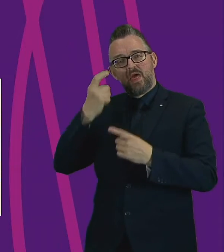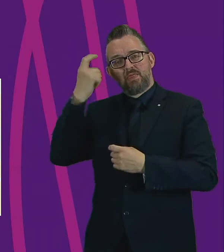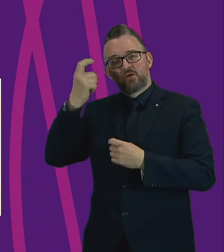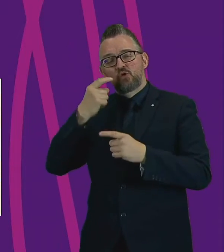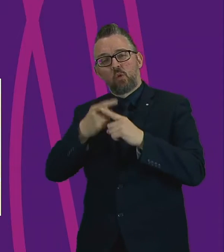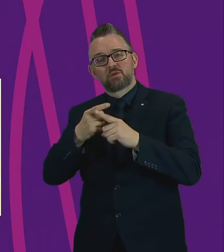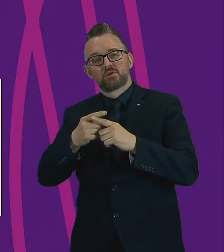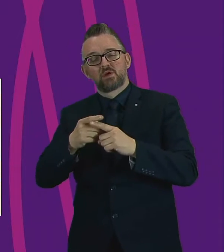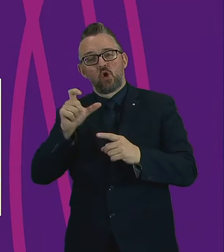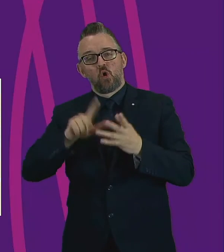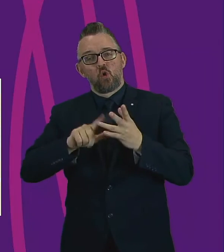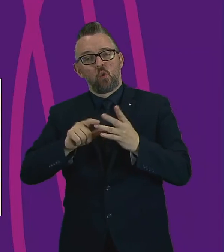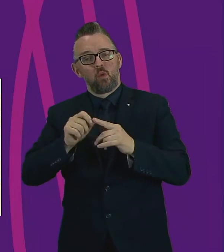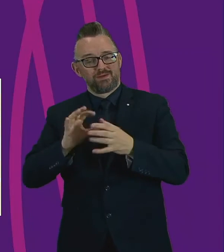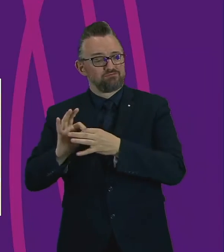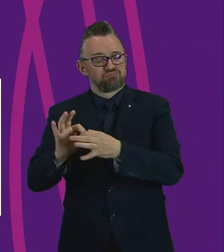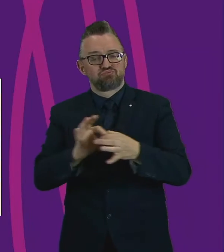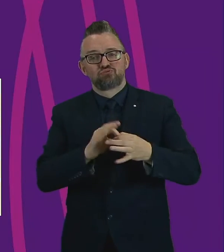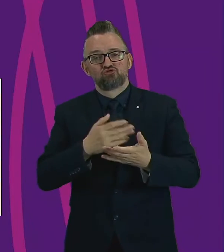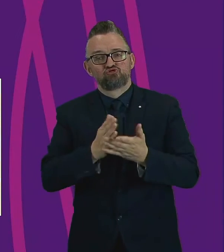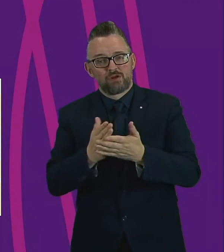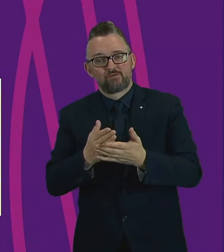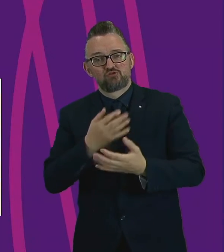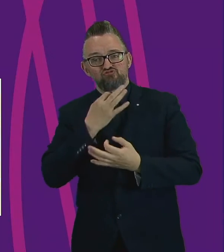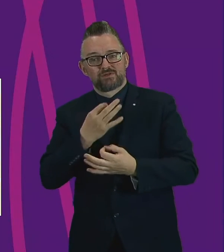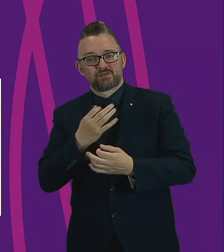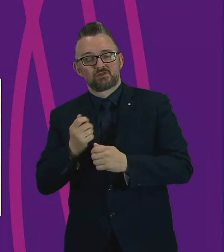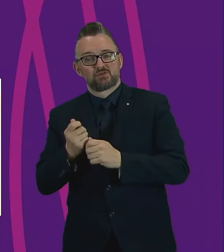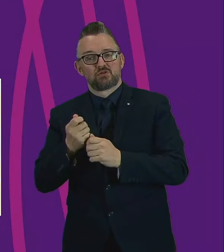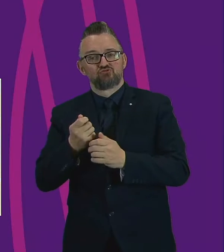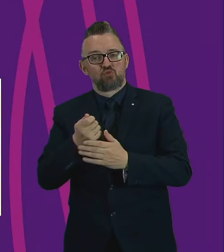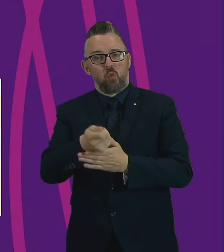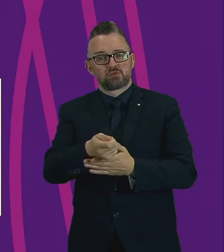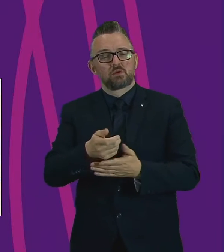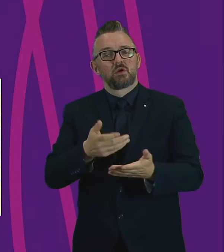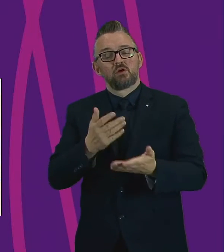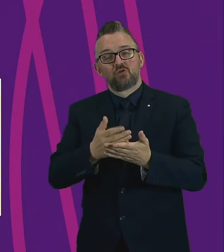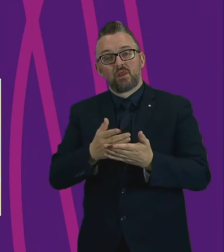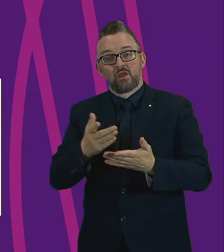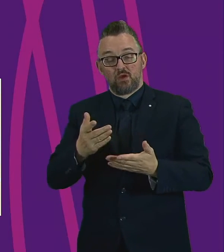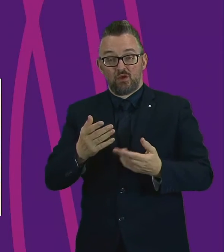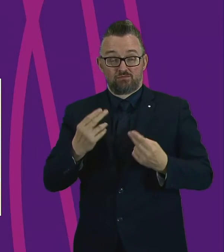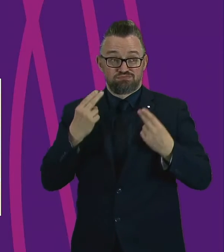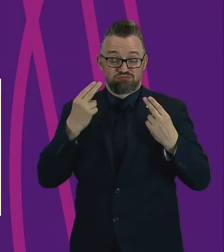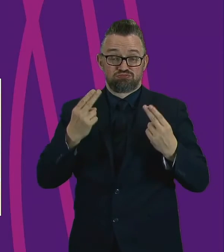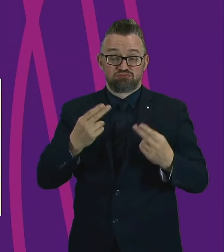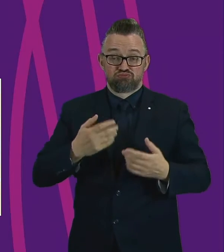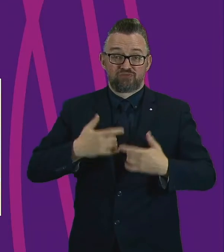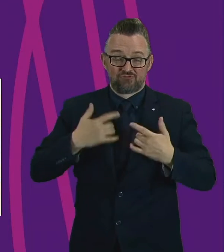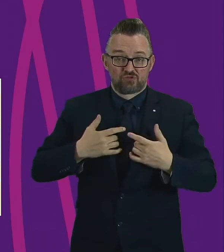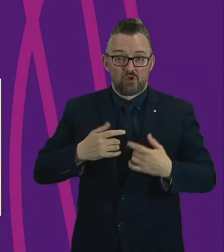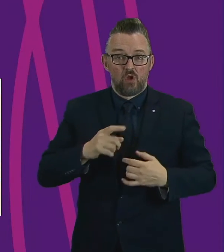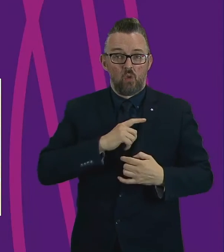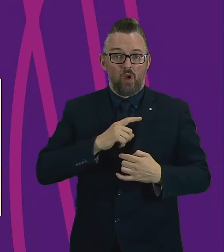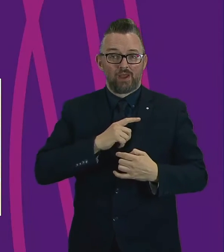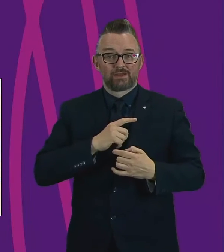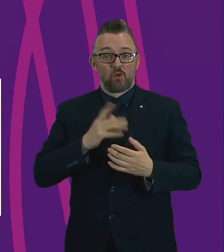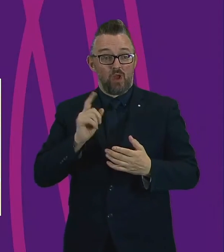cooperative sharing of risk and reward. Now, that is indeed a bold vision. I hope it's realised, but the tide remains very much in the opposite